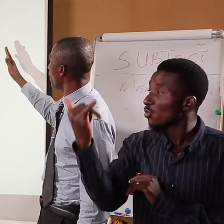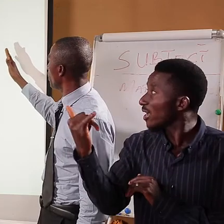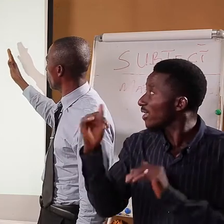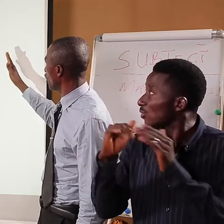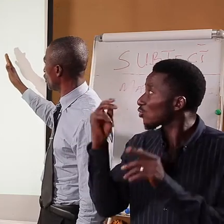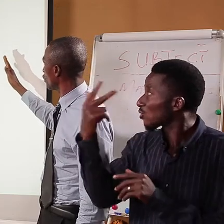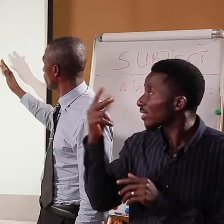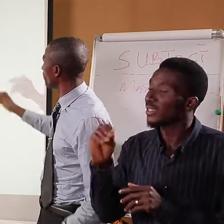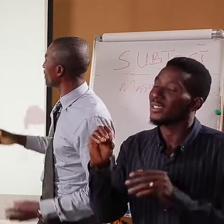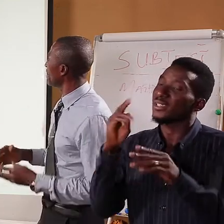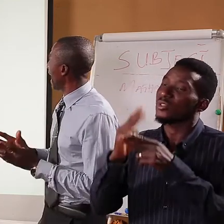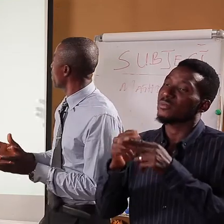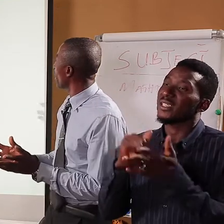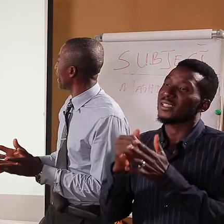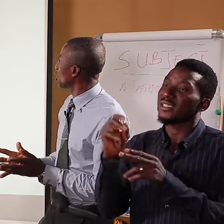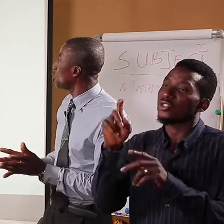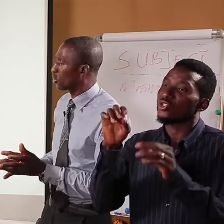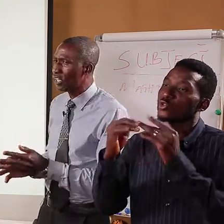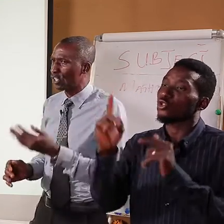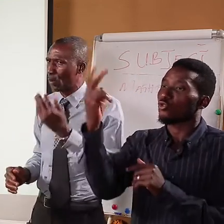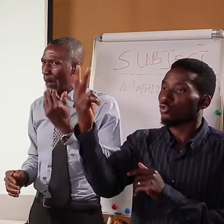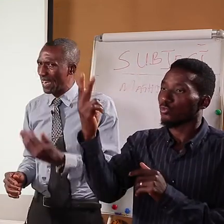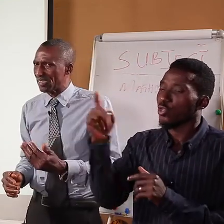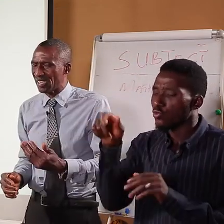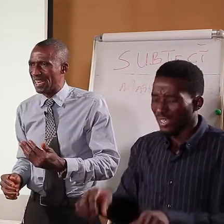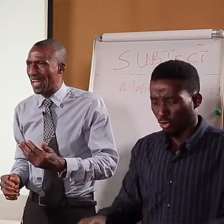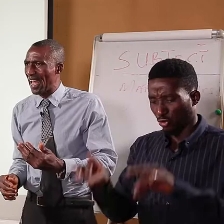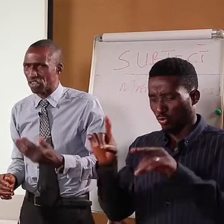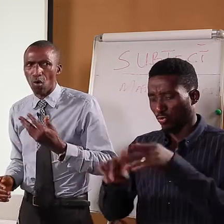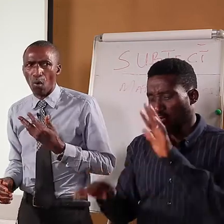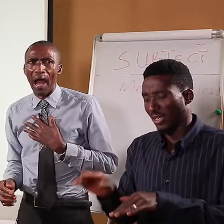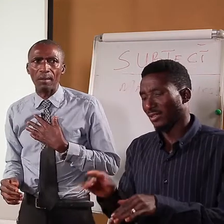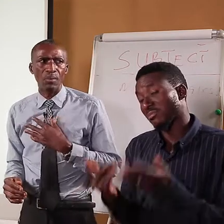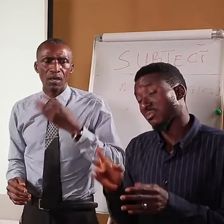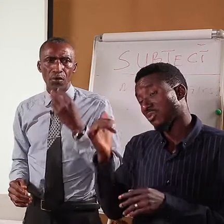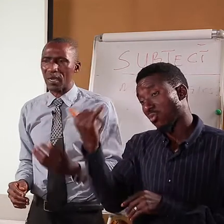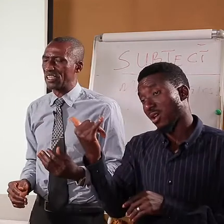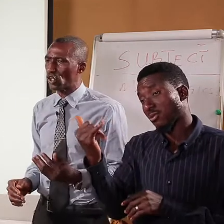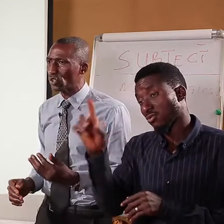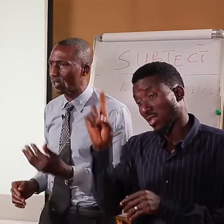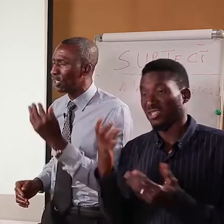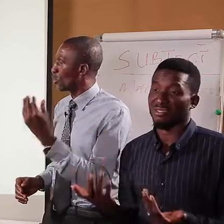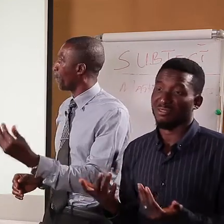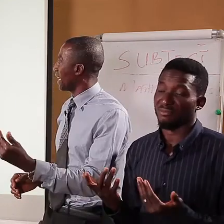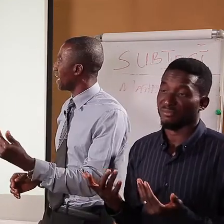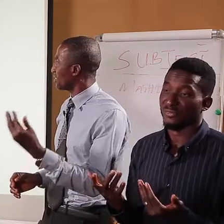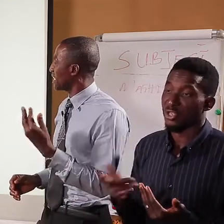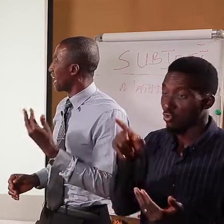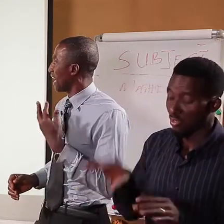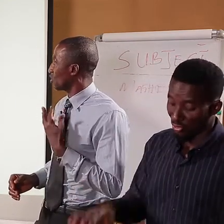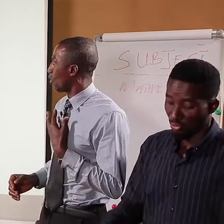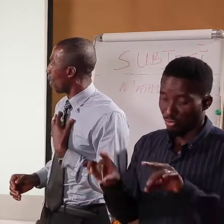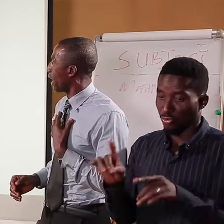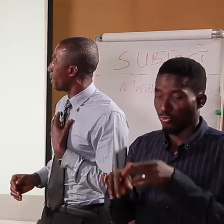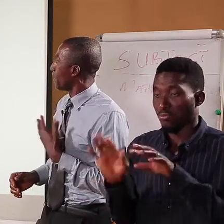I name it equation 2. Then you can choose to balance either x or y. You can choose to balance